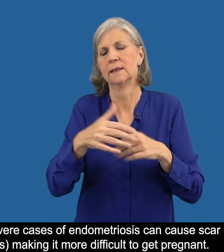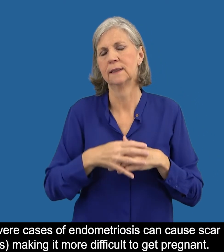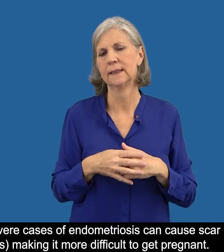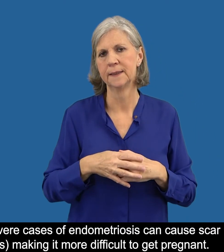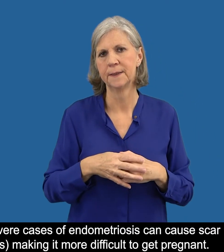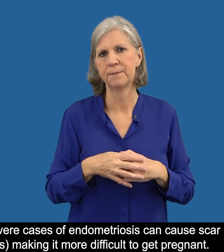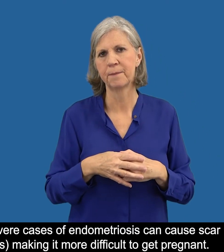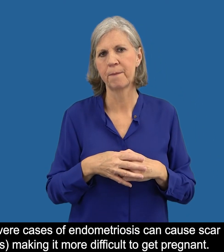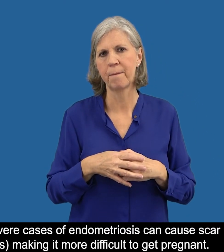pregnant.